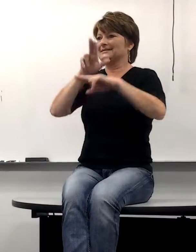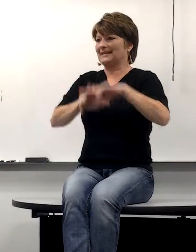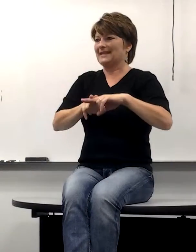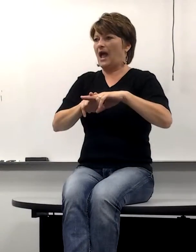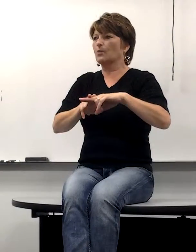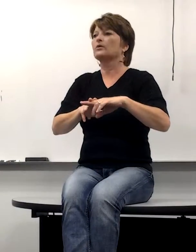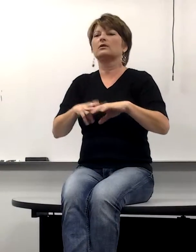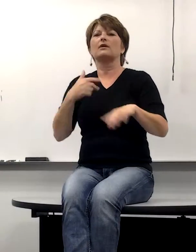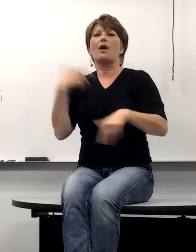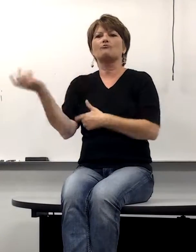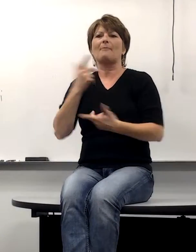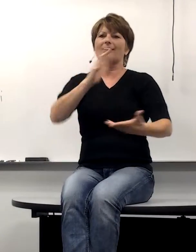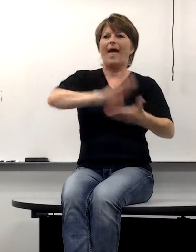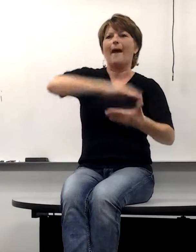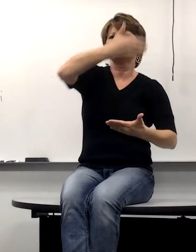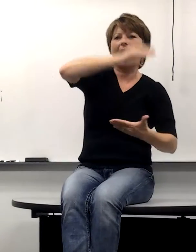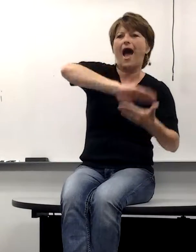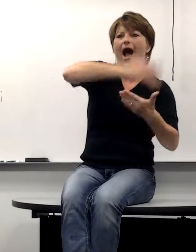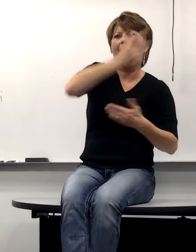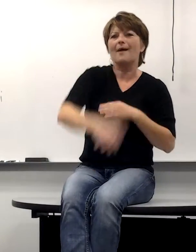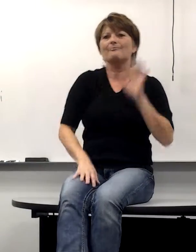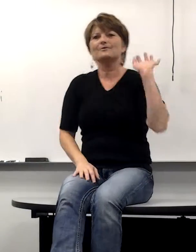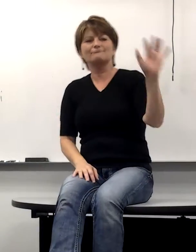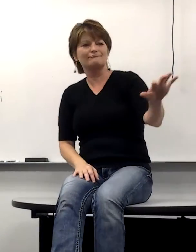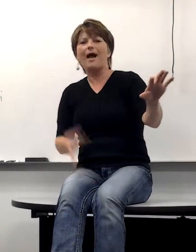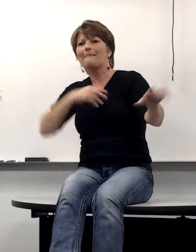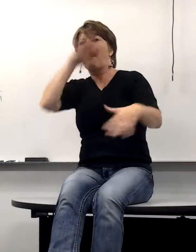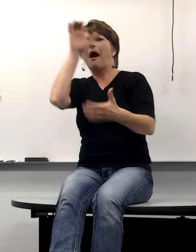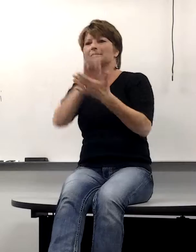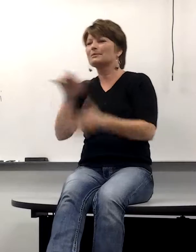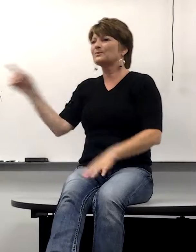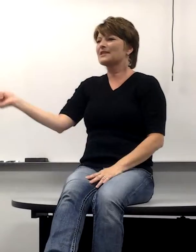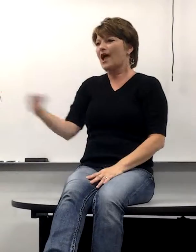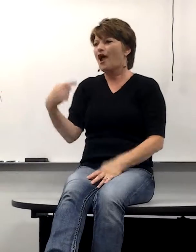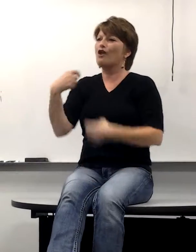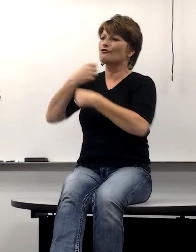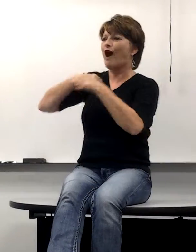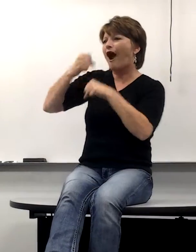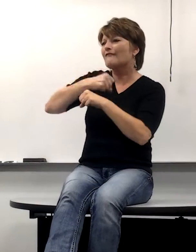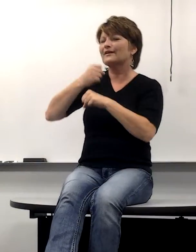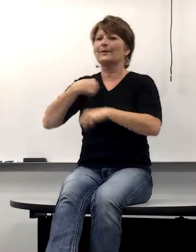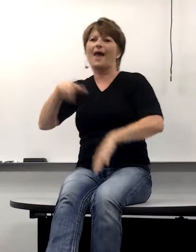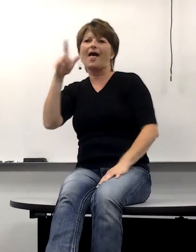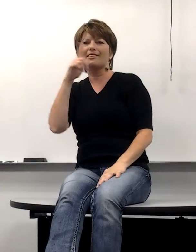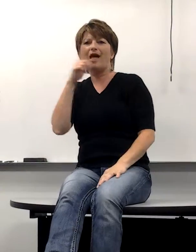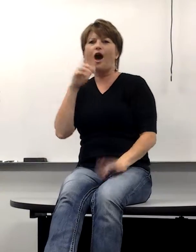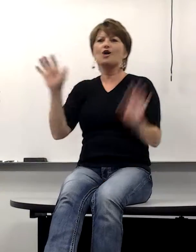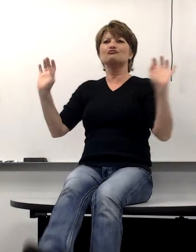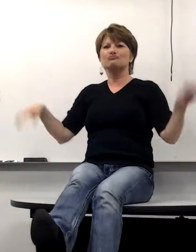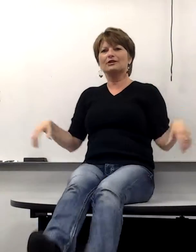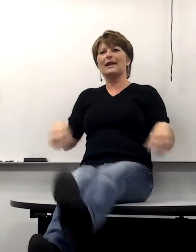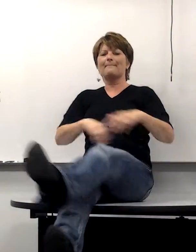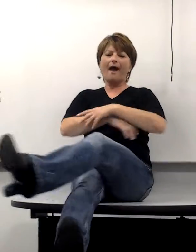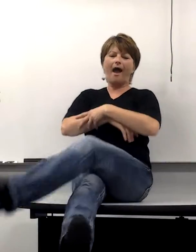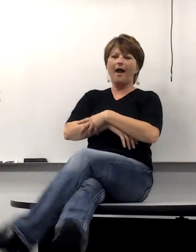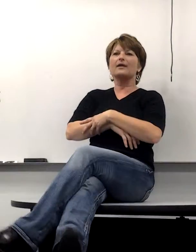So it's really easy because you show up, you sit down, you have your laptop. My husband was there with me. He brought me coffee, he brought me